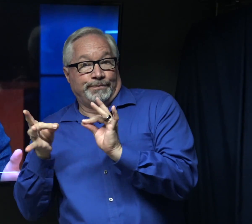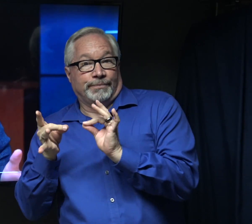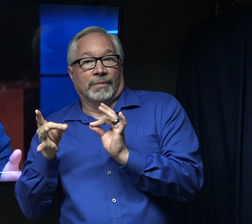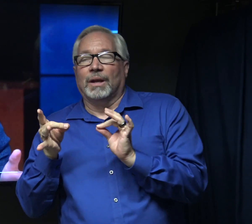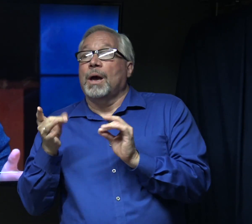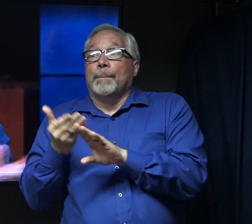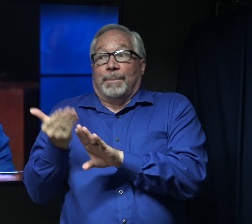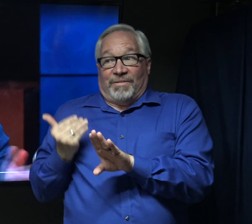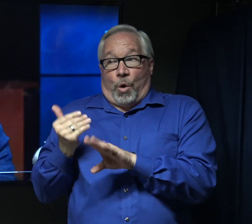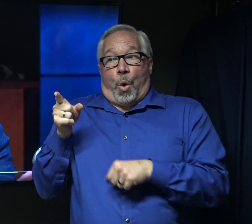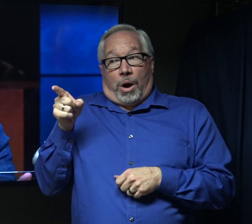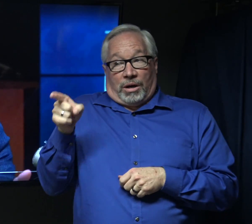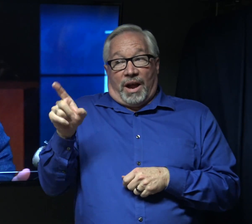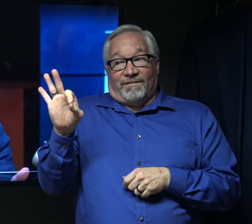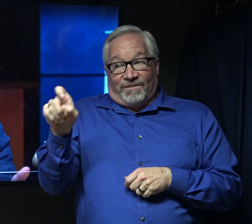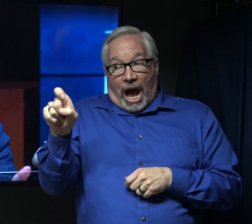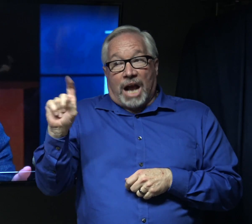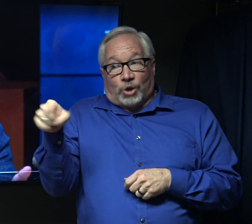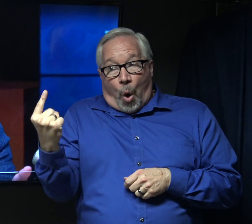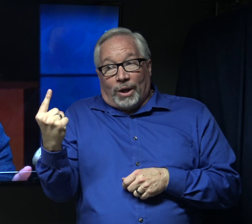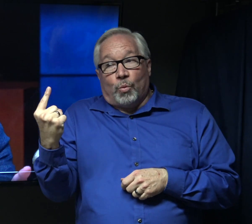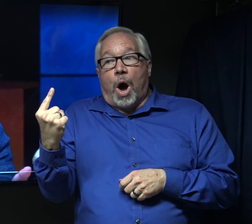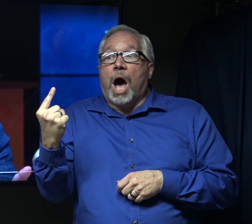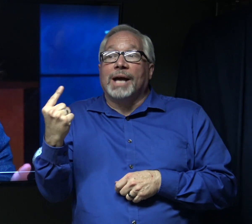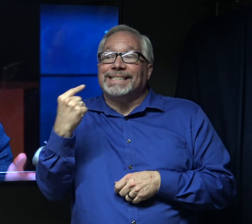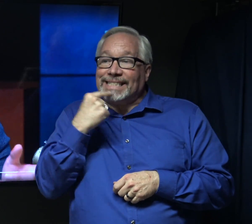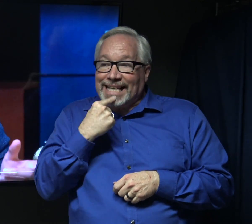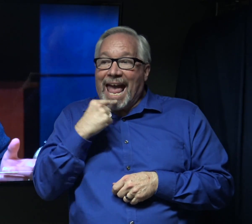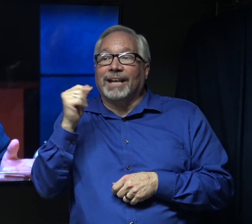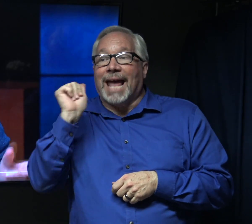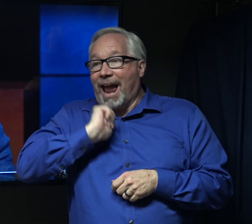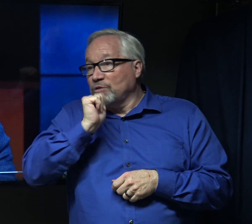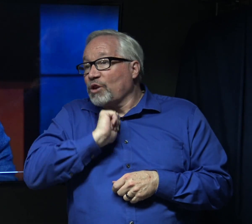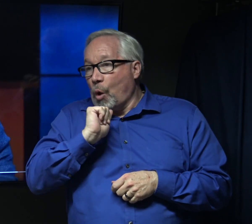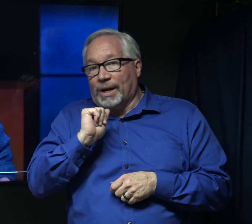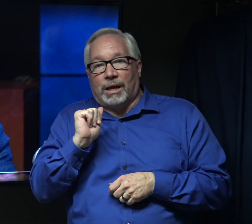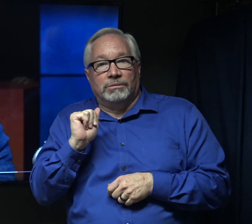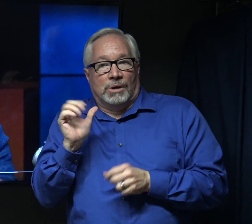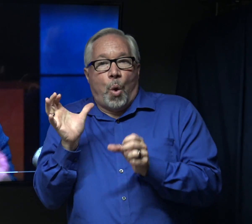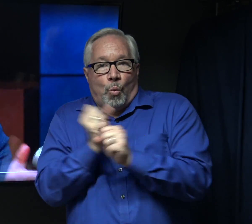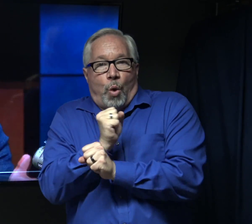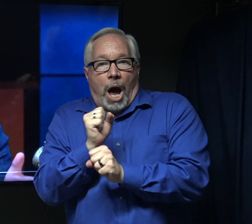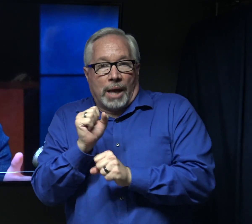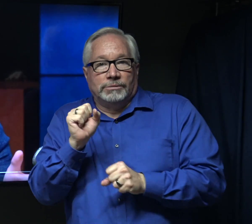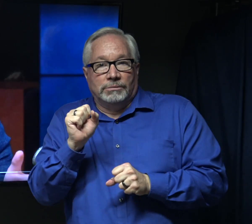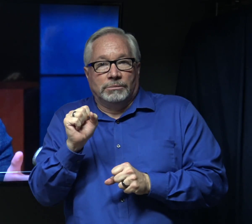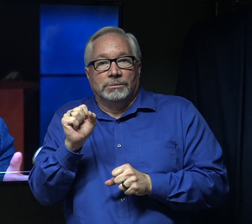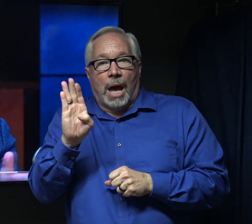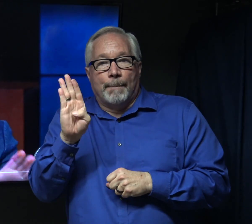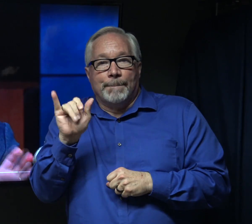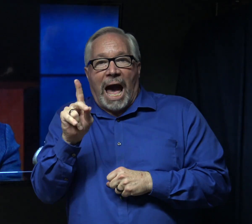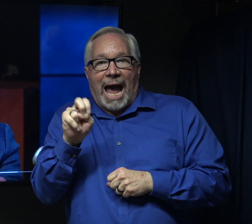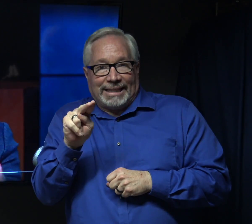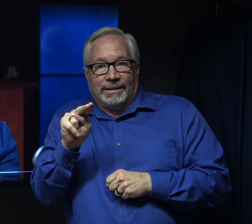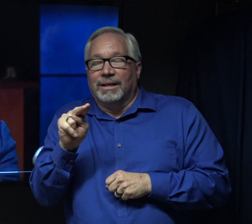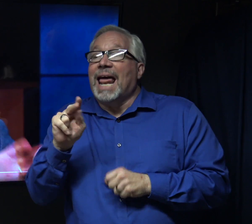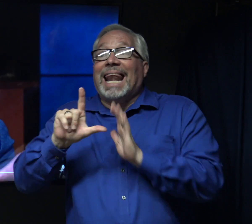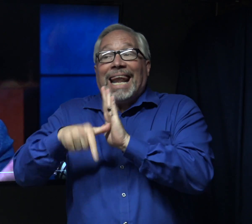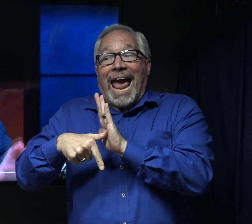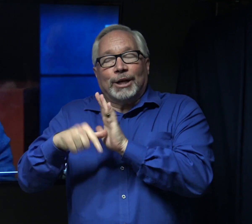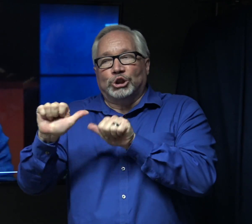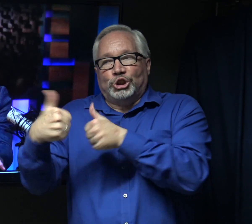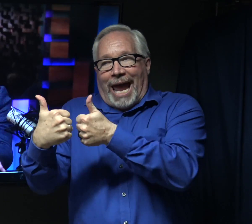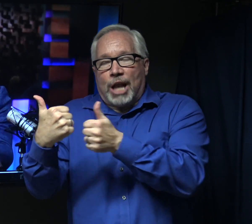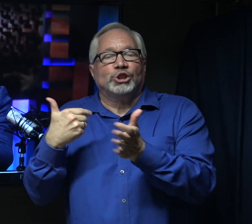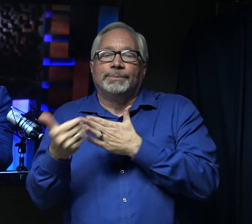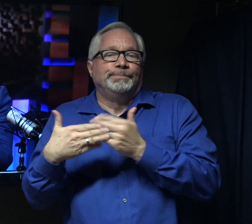media outlet to call Arizona for Joe Biden on election night, even though then that decision was challenged.